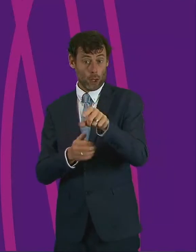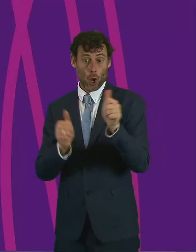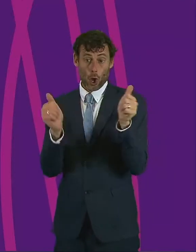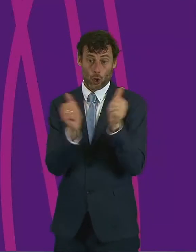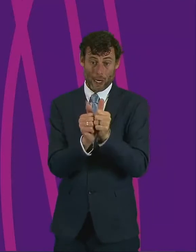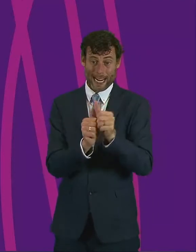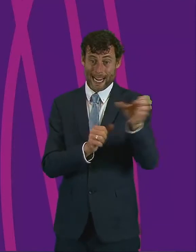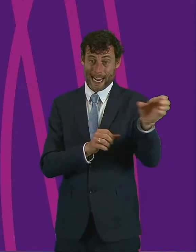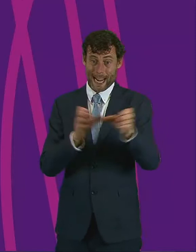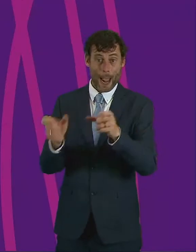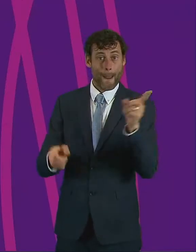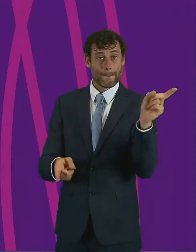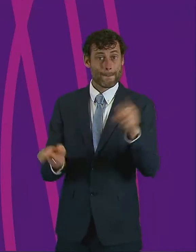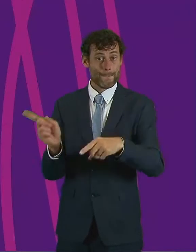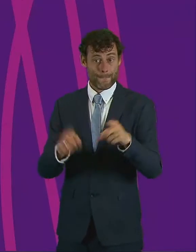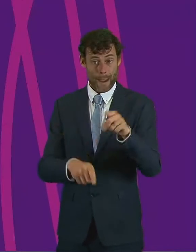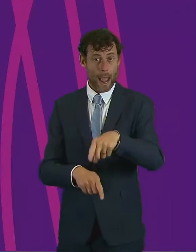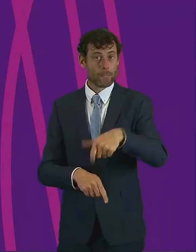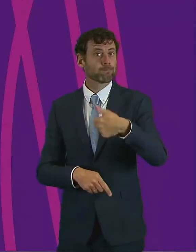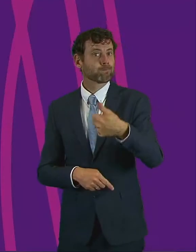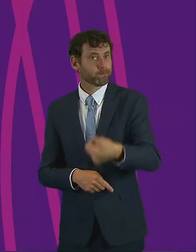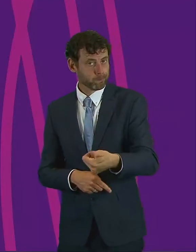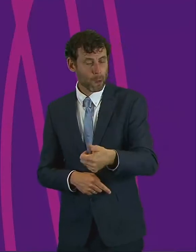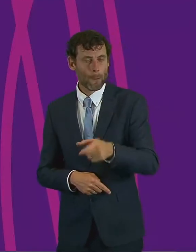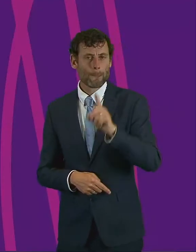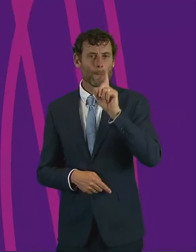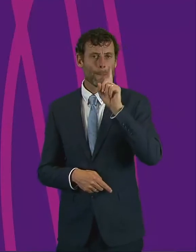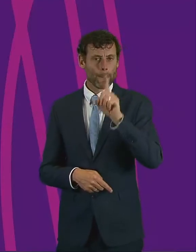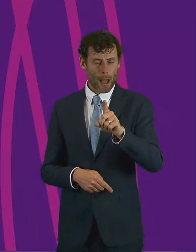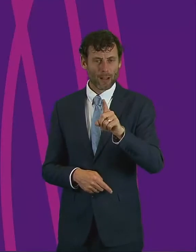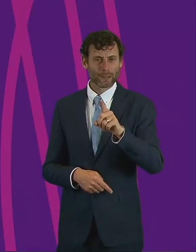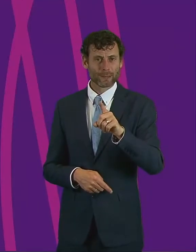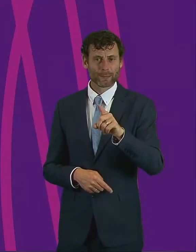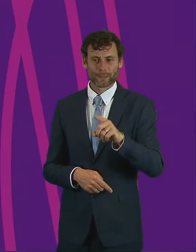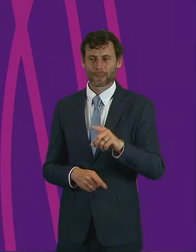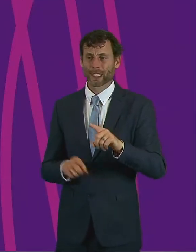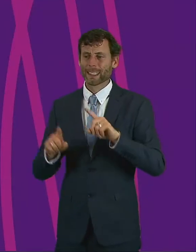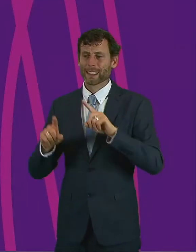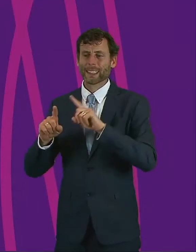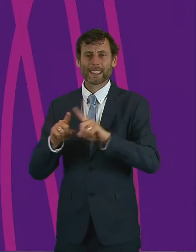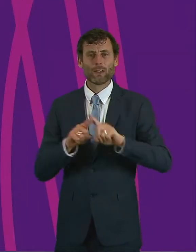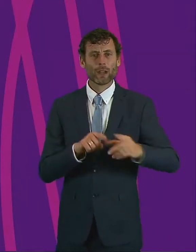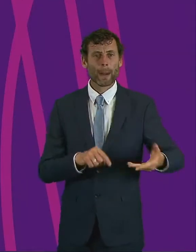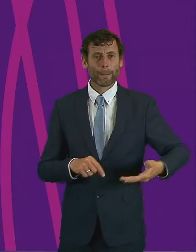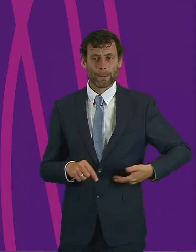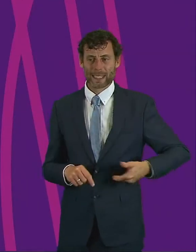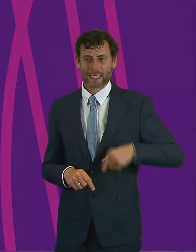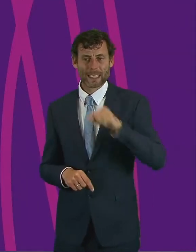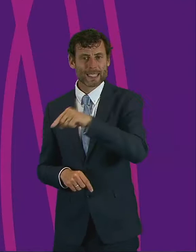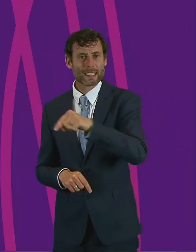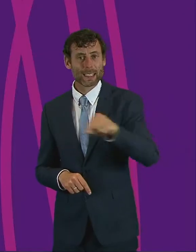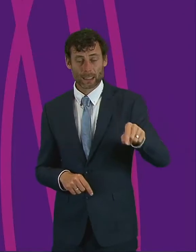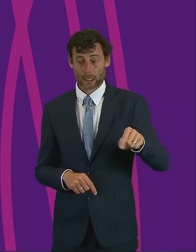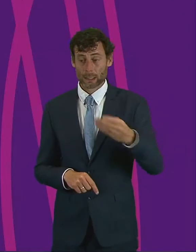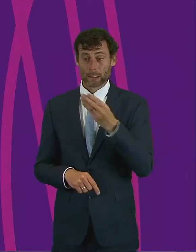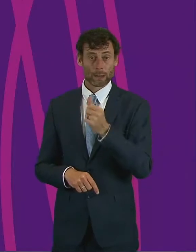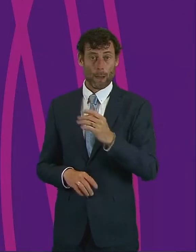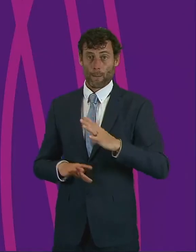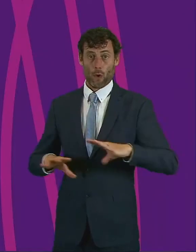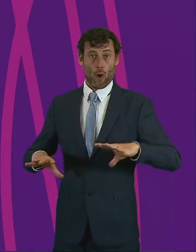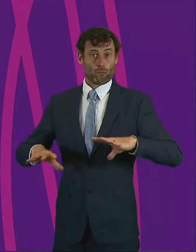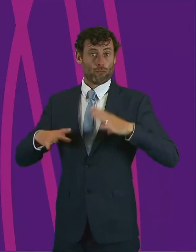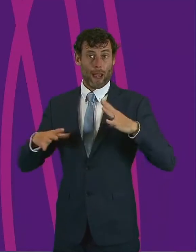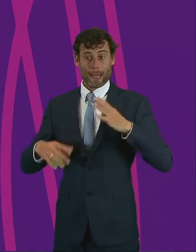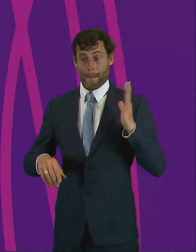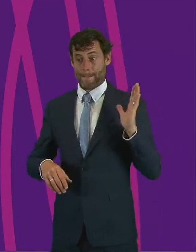supports, but the benefit could vary depending on different businesses' prospects for a return to full operation, and that may